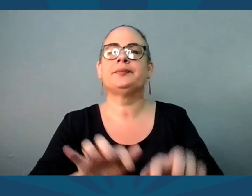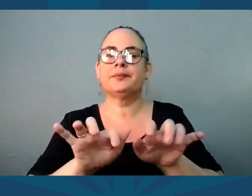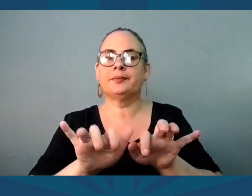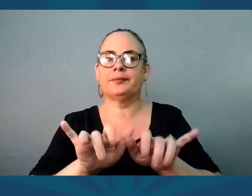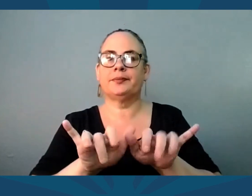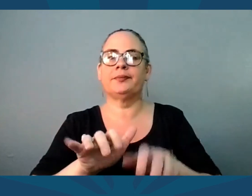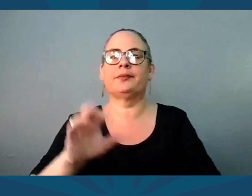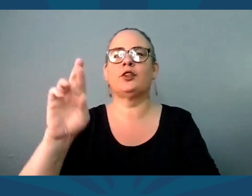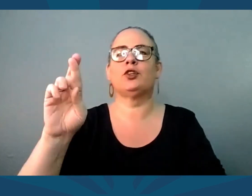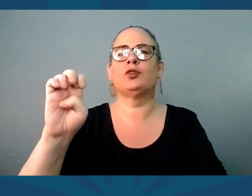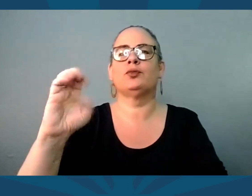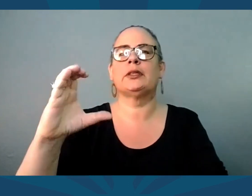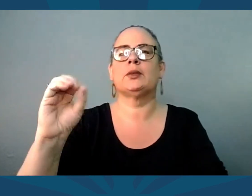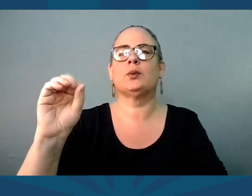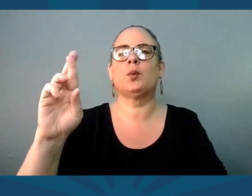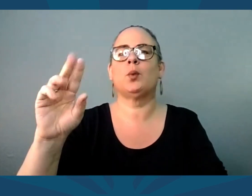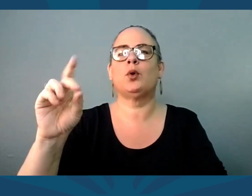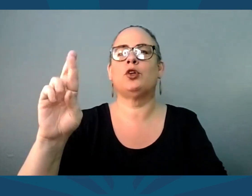928-524-4194.